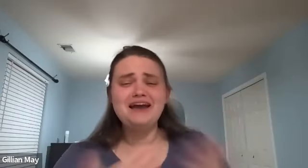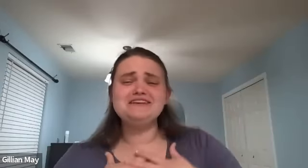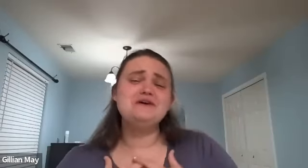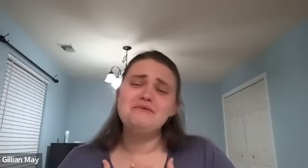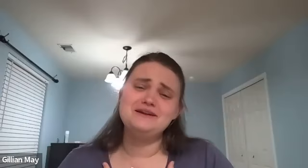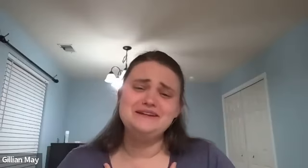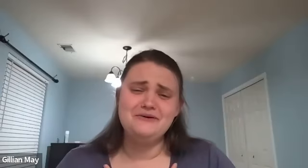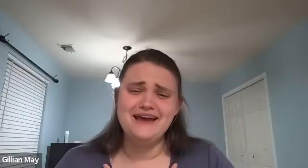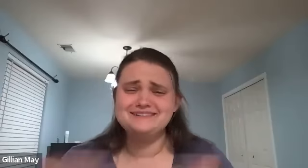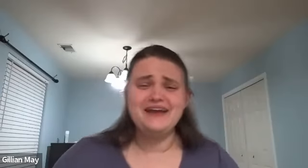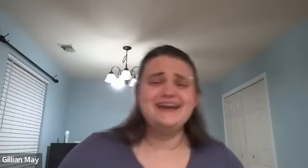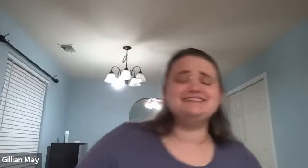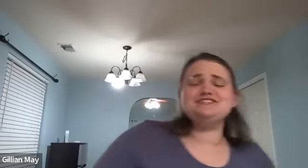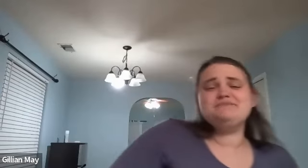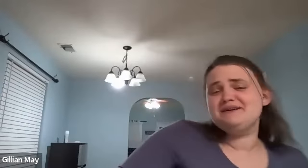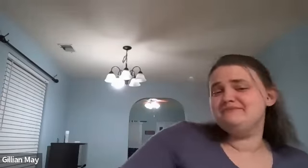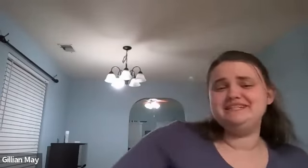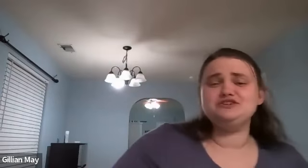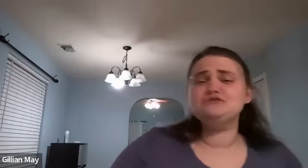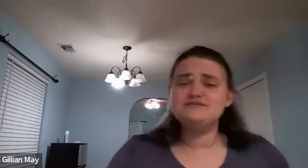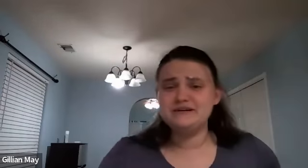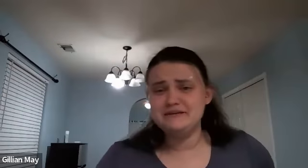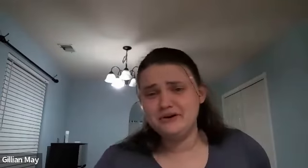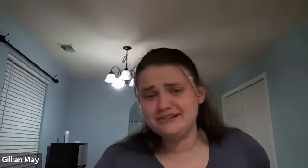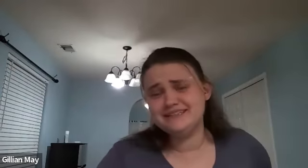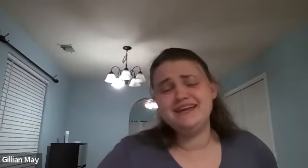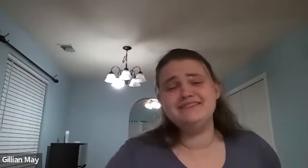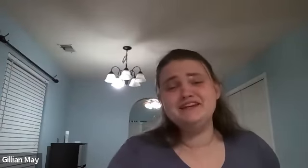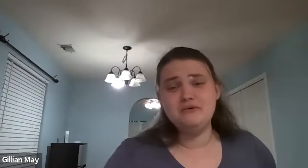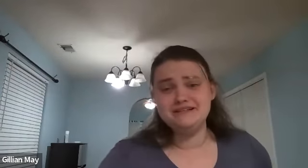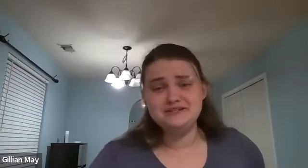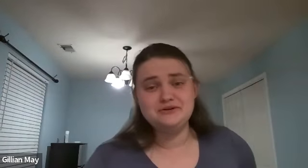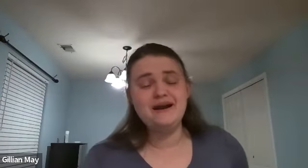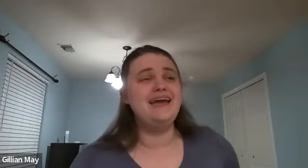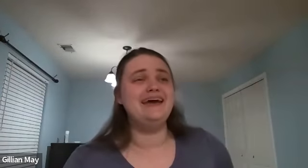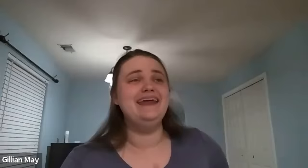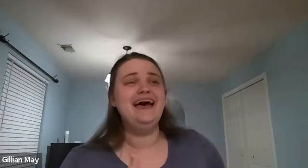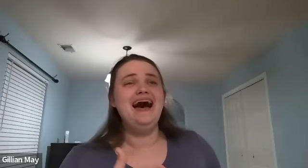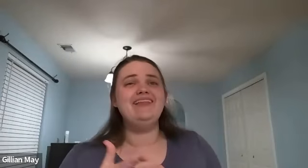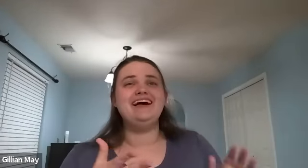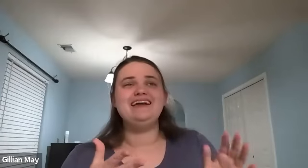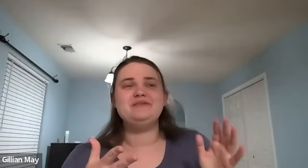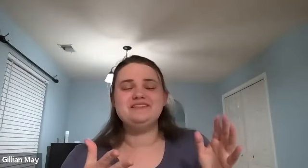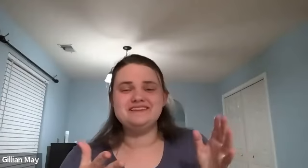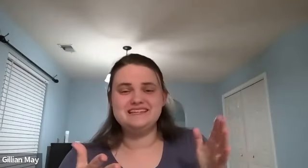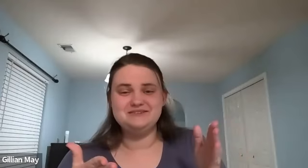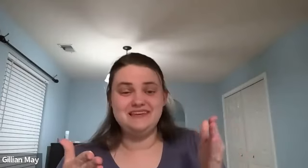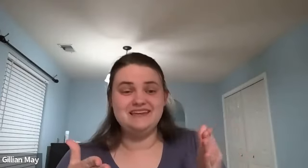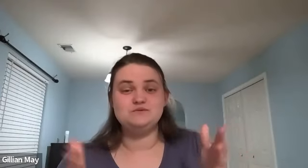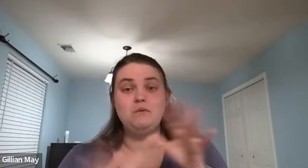that's all I want to be known as. Okay, it's just the big teacher who loves reading books, and they know it too. And like one of the things I do at the end is we watch